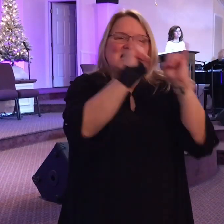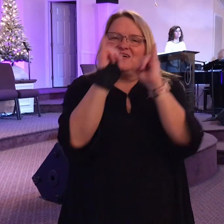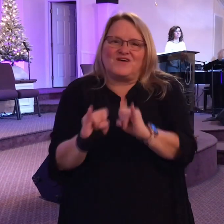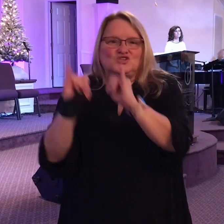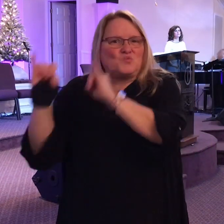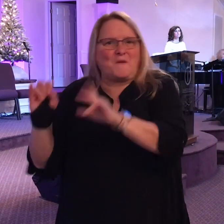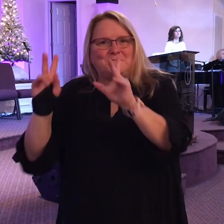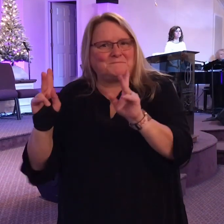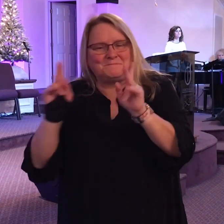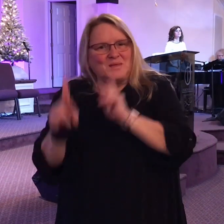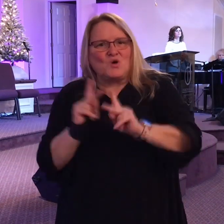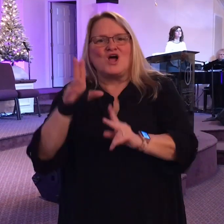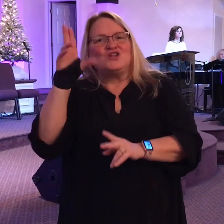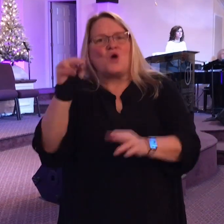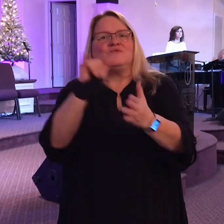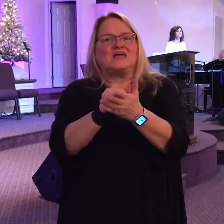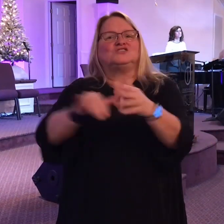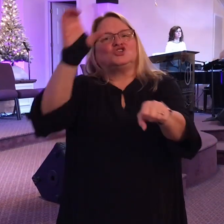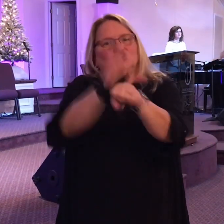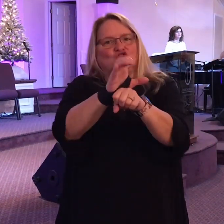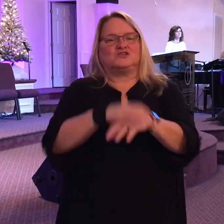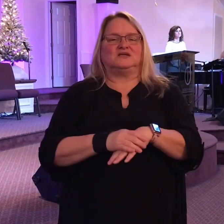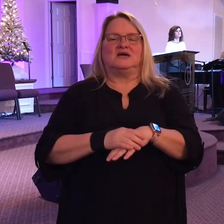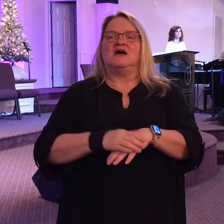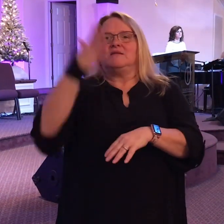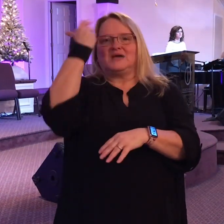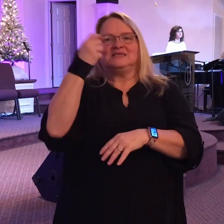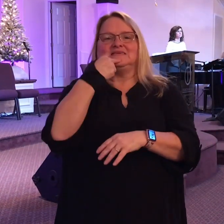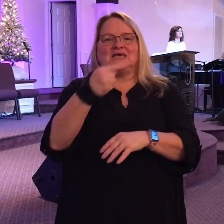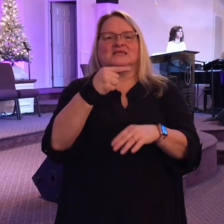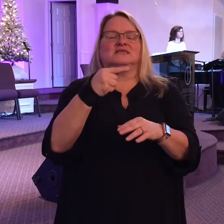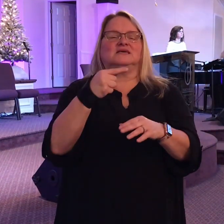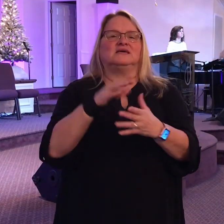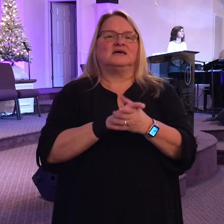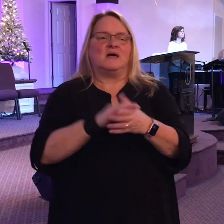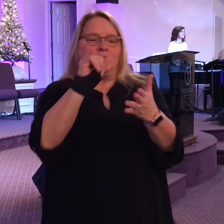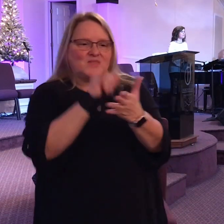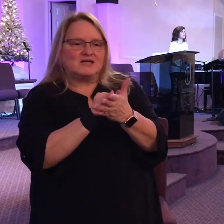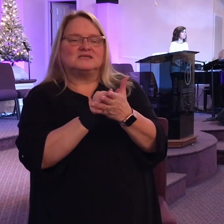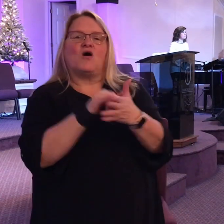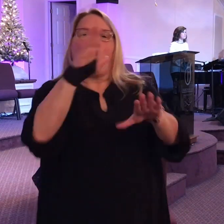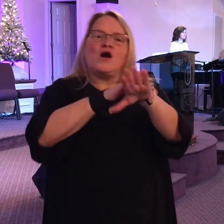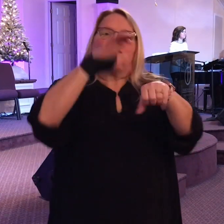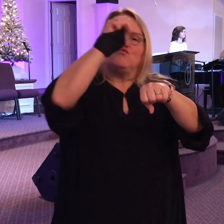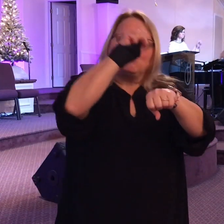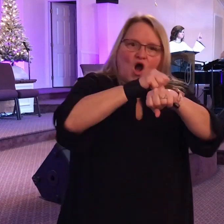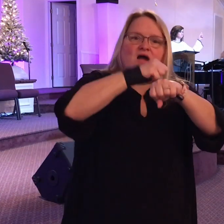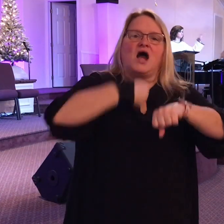I will build my church, and the gates of hell won't prevail against me. You don't have the ability by yourself, but you